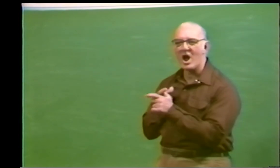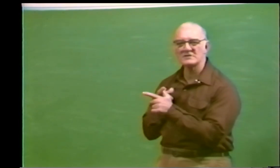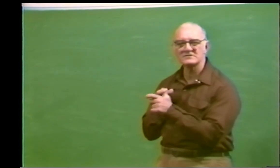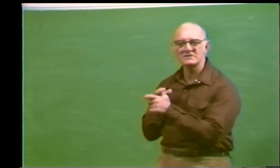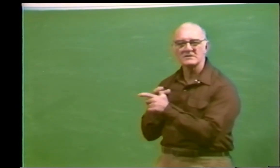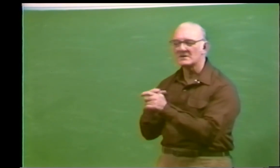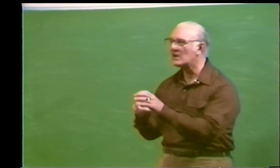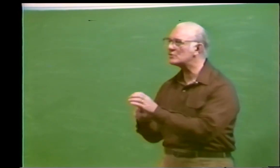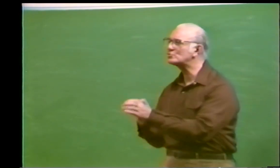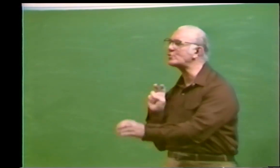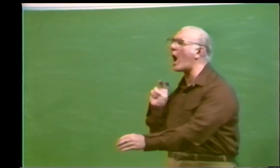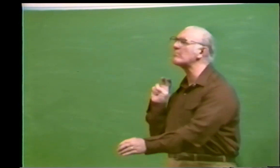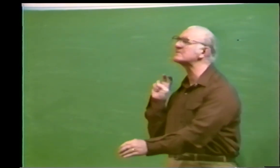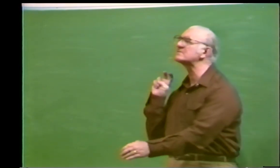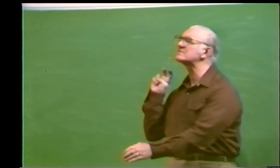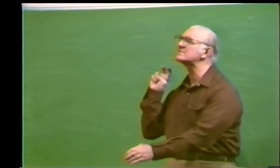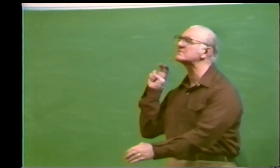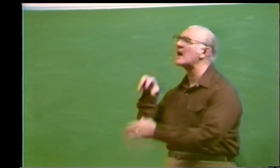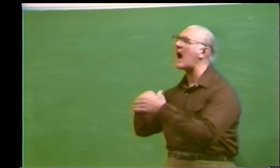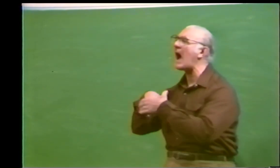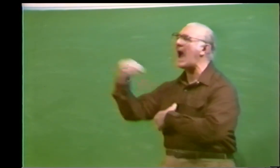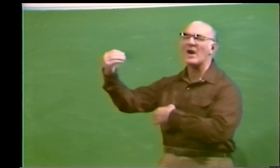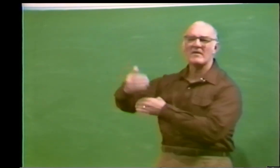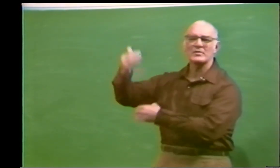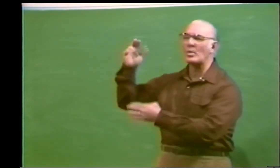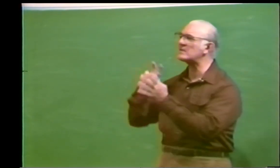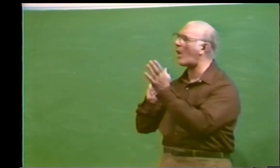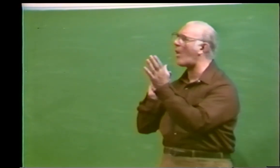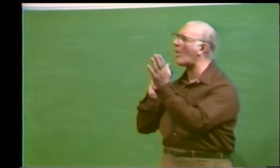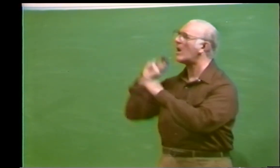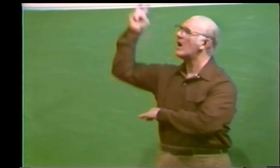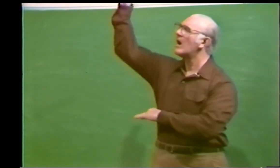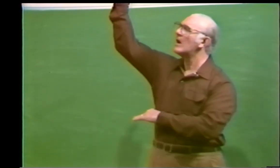runs, jumps out of the window,